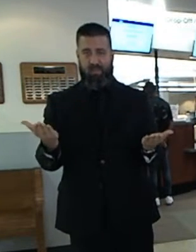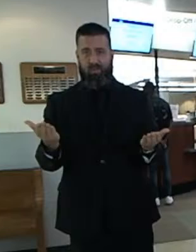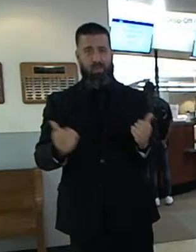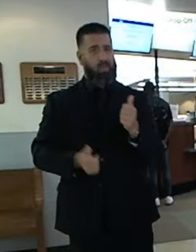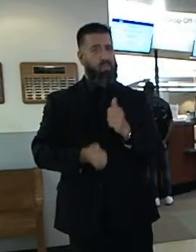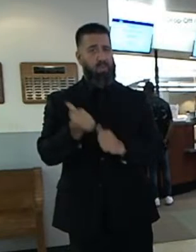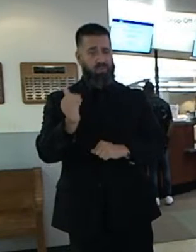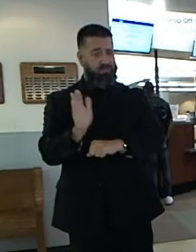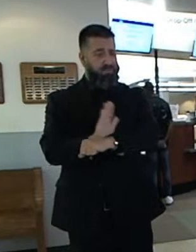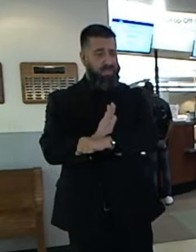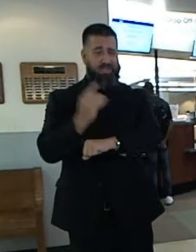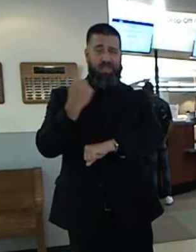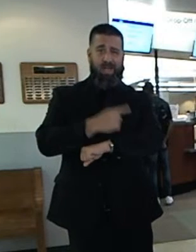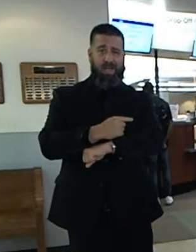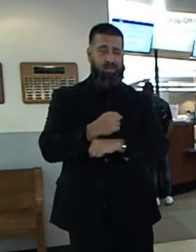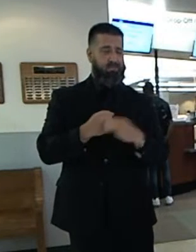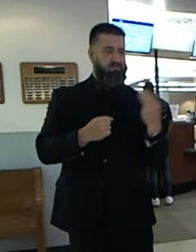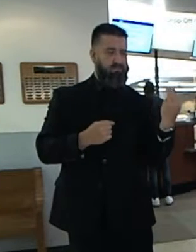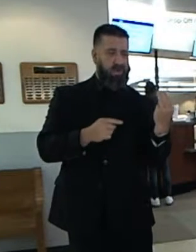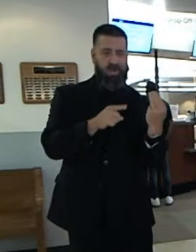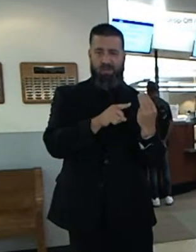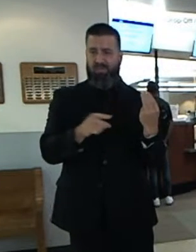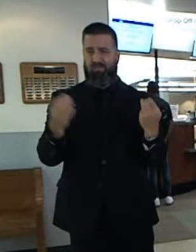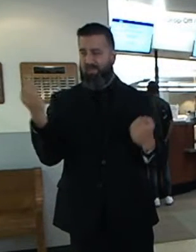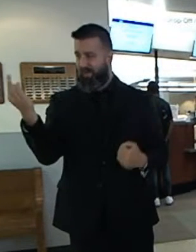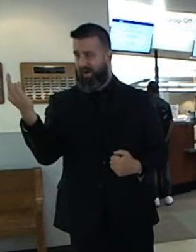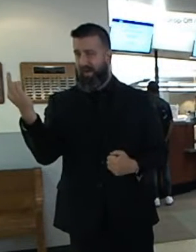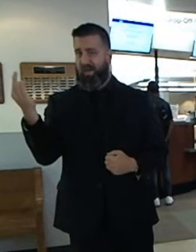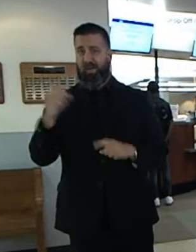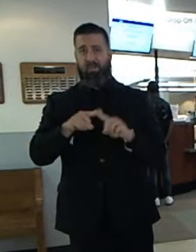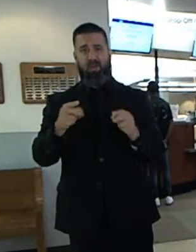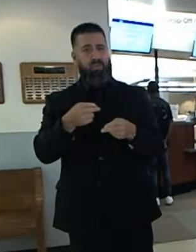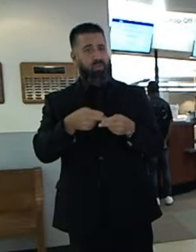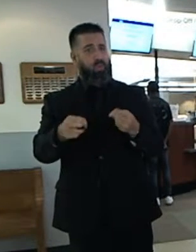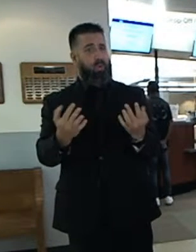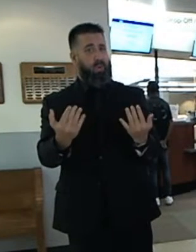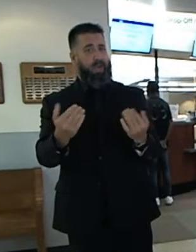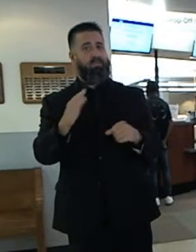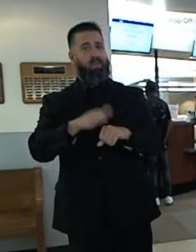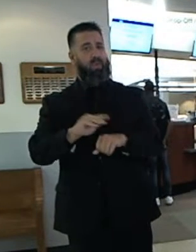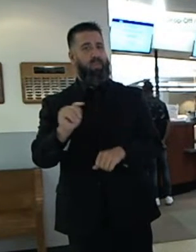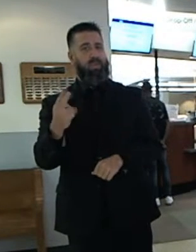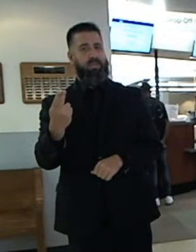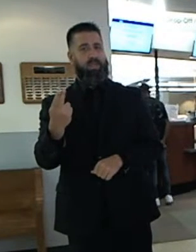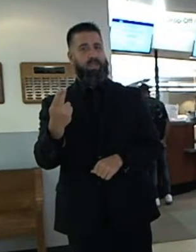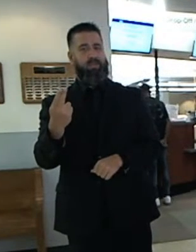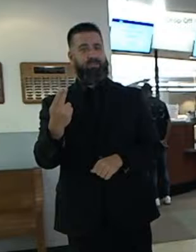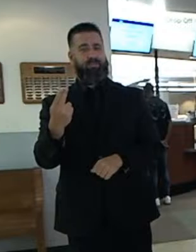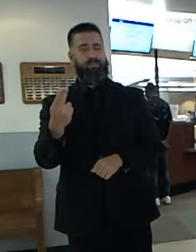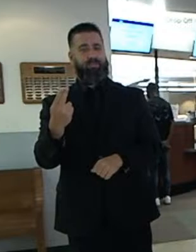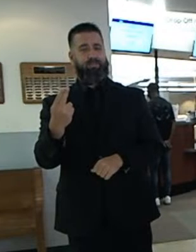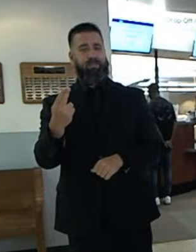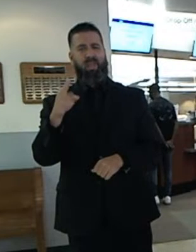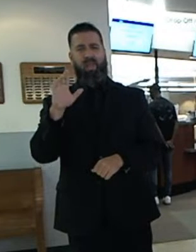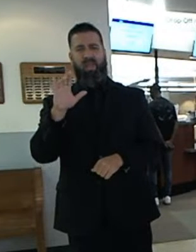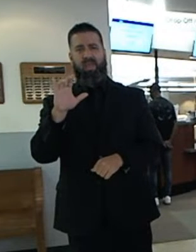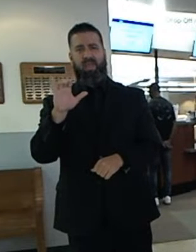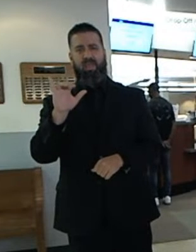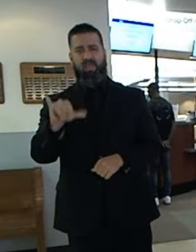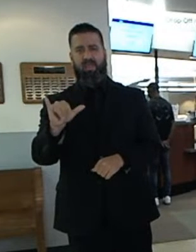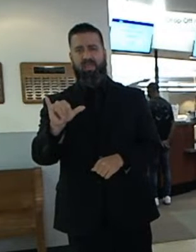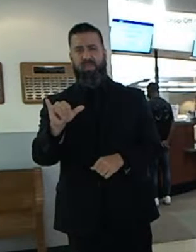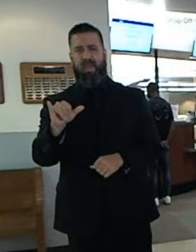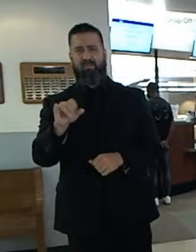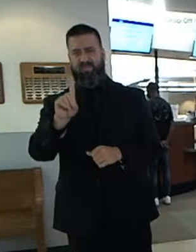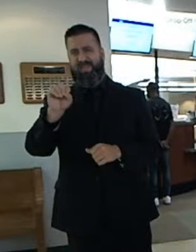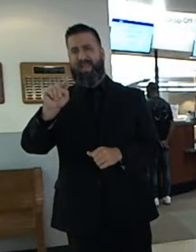busiest days here are Mondays and Fridays, and the shortest wait time is on Thursday. And this is based on a review of all of our data since the